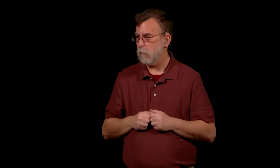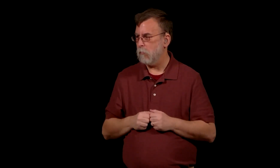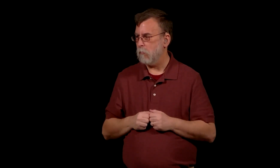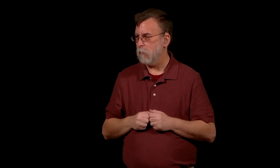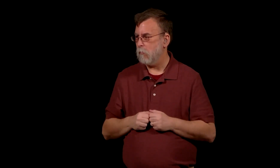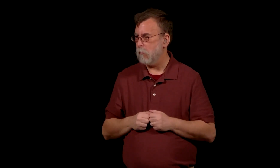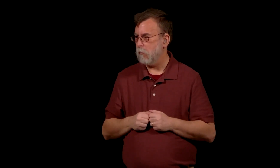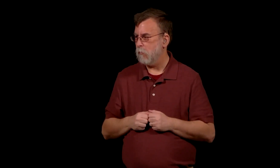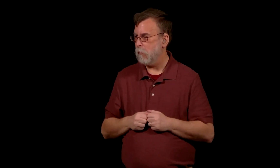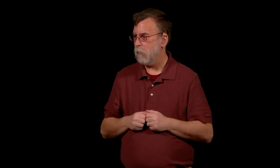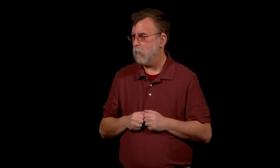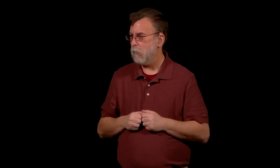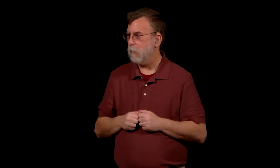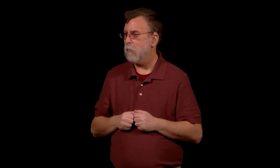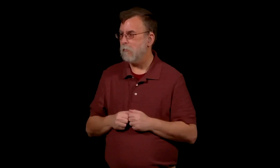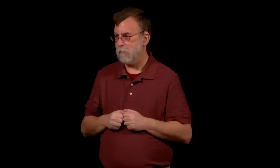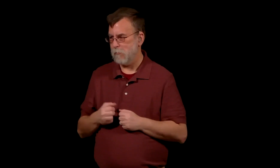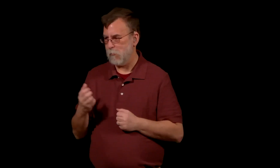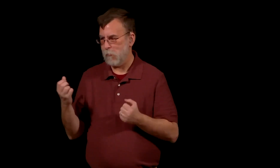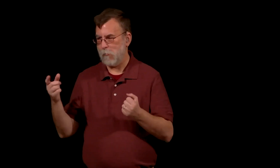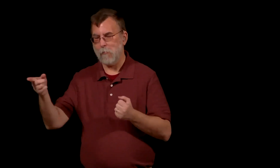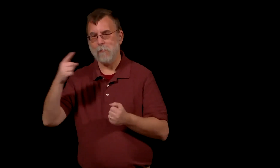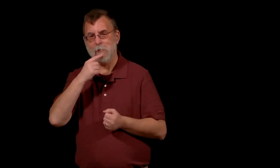growing. Keep it going.